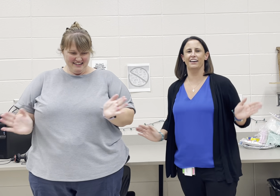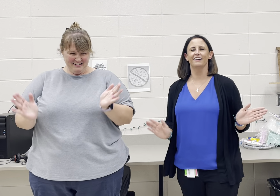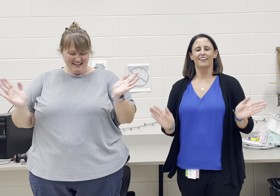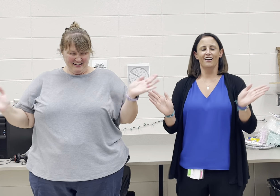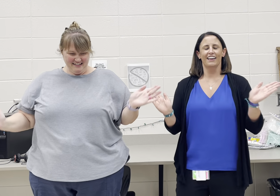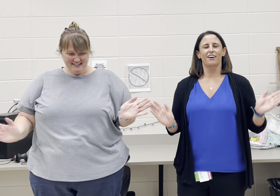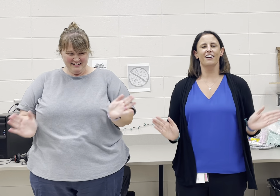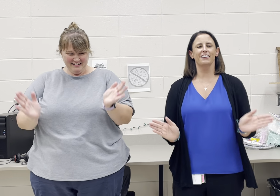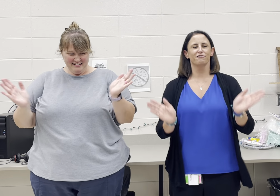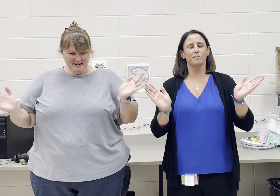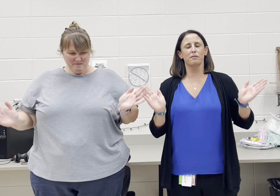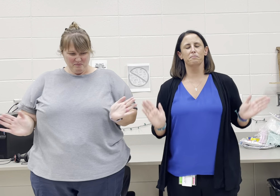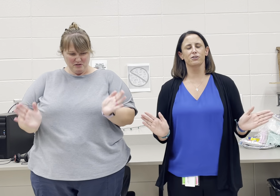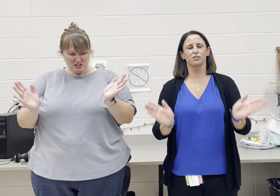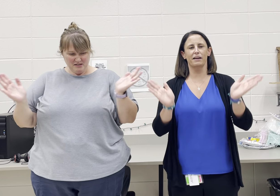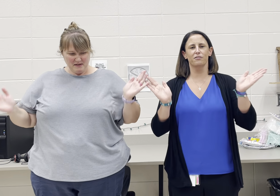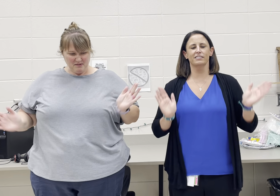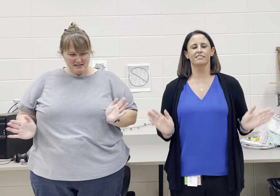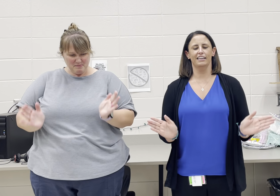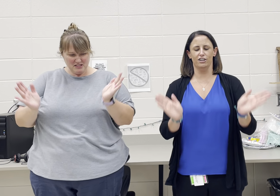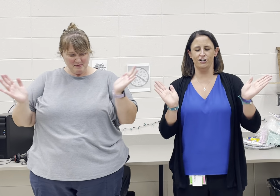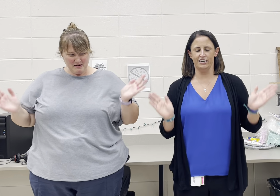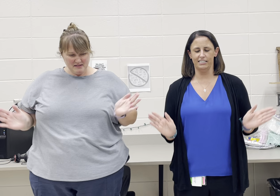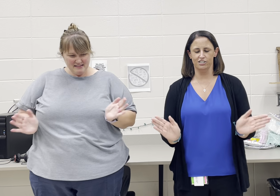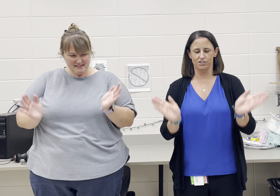Yeah. All right. Remember, push the penguins. Encourage.